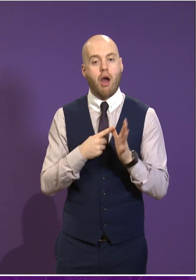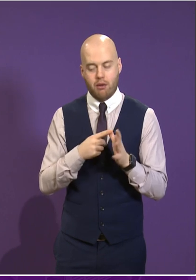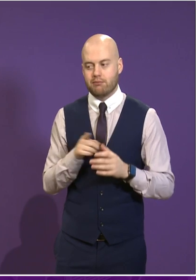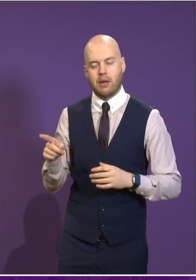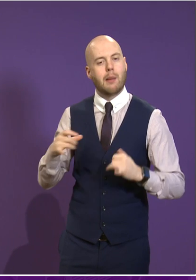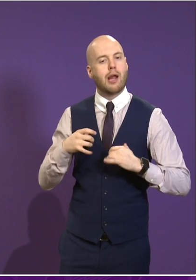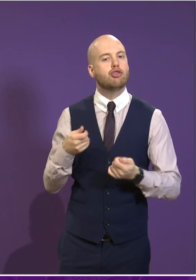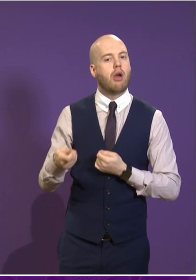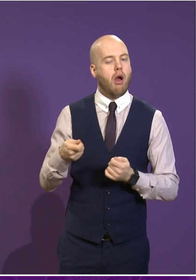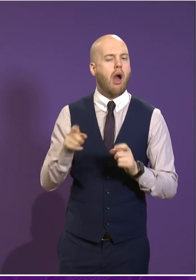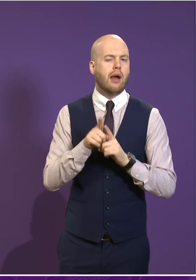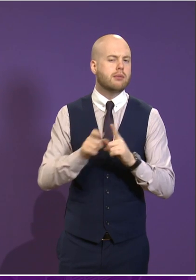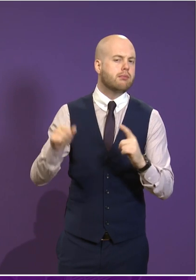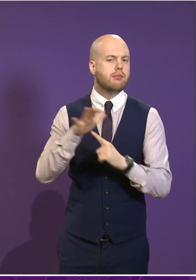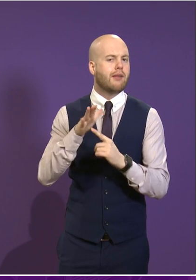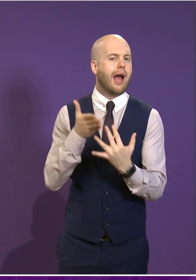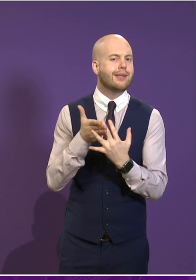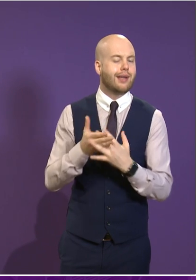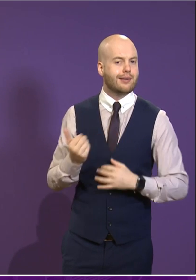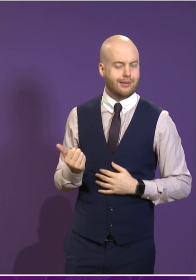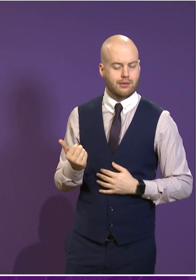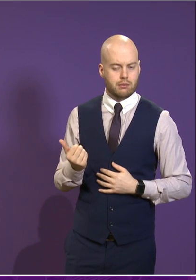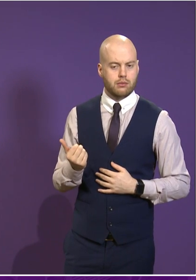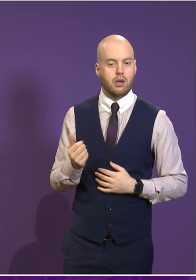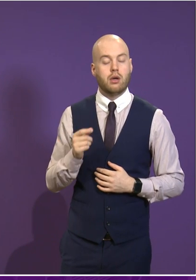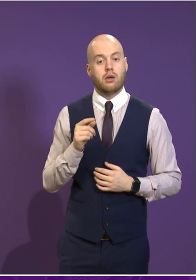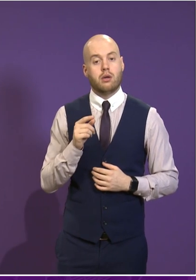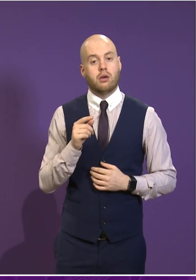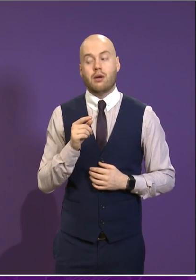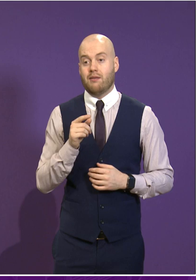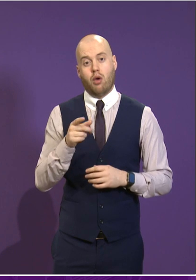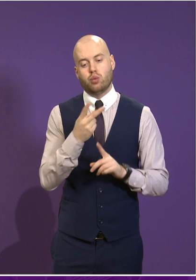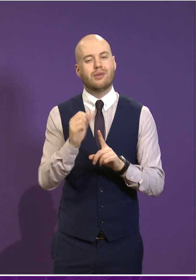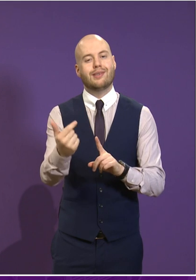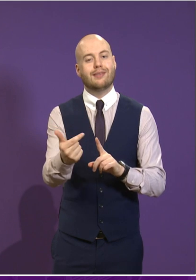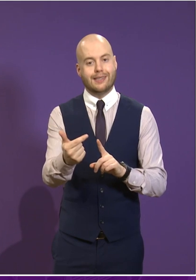as well as head of access, are ones for